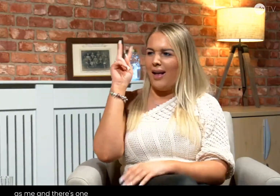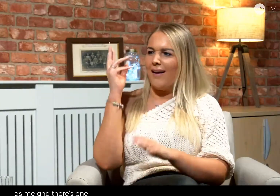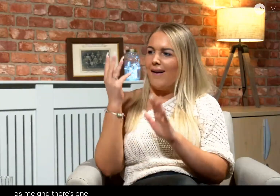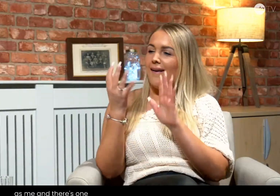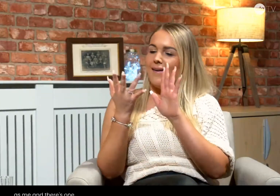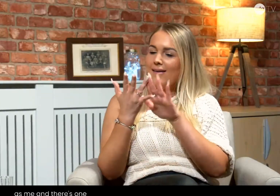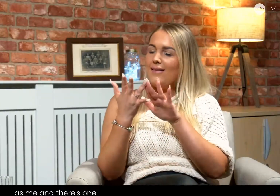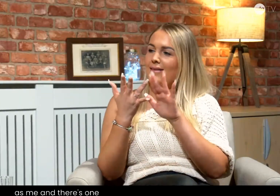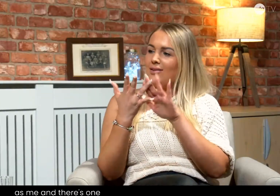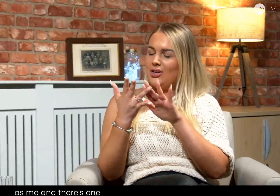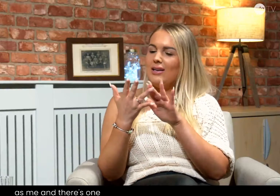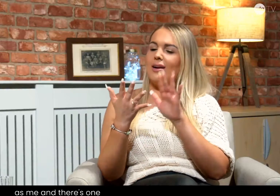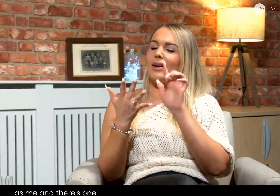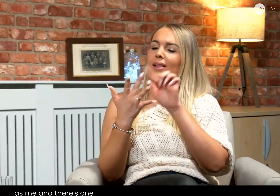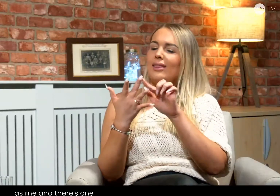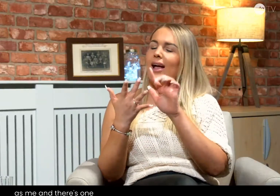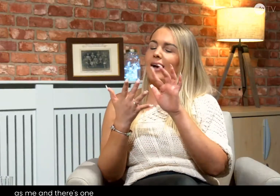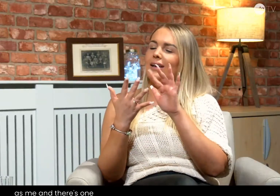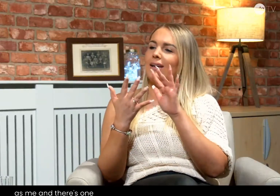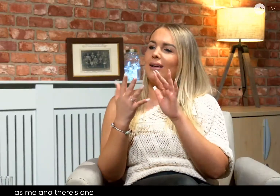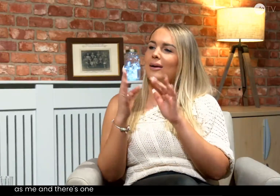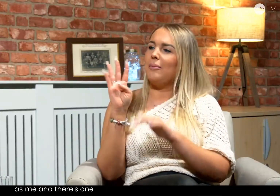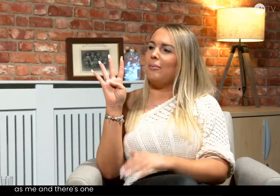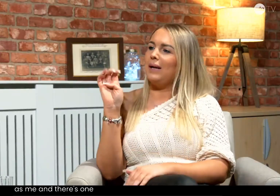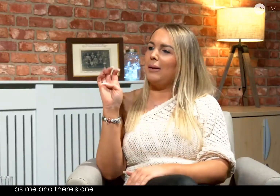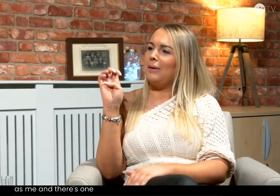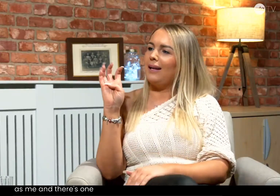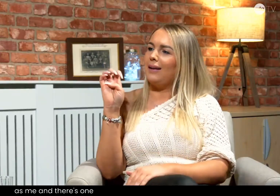she's originally from Venezuela.